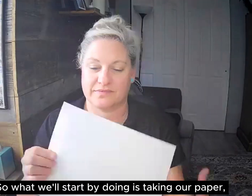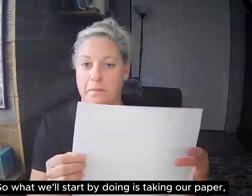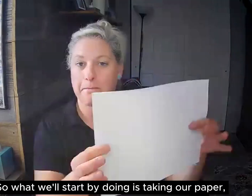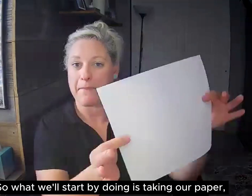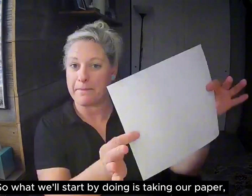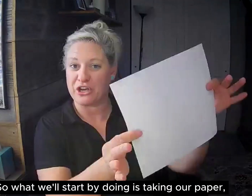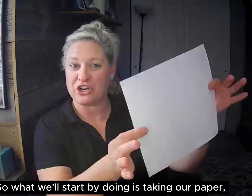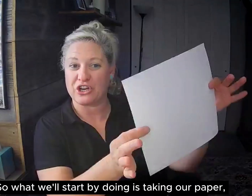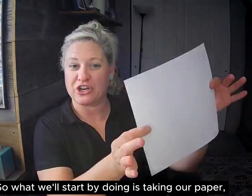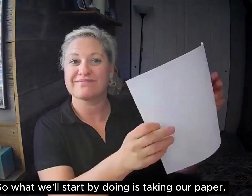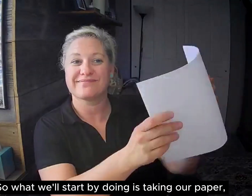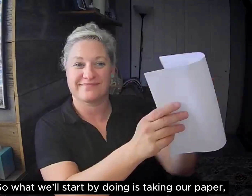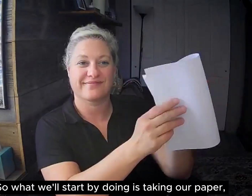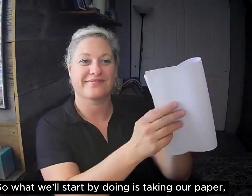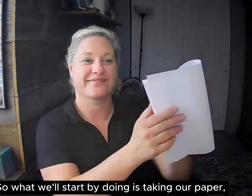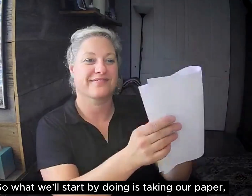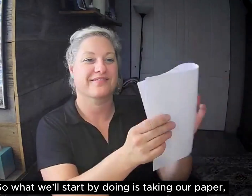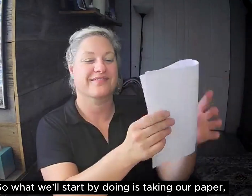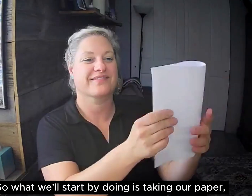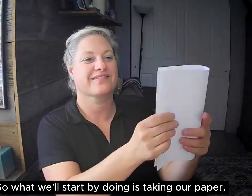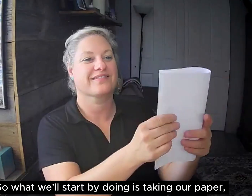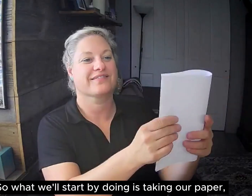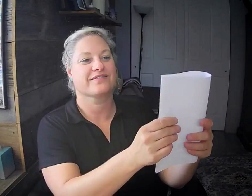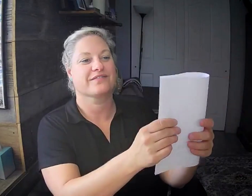So what we'll start by doing is taking our paper,